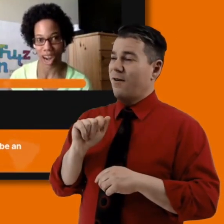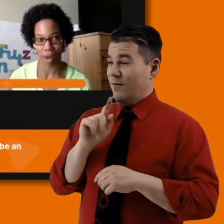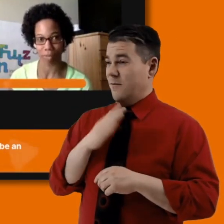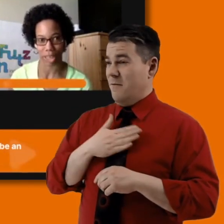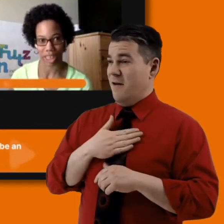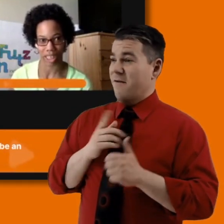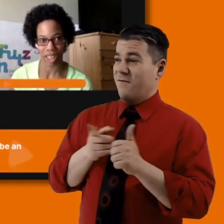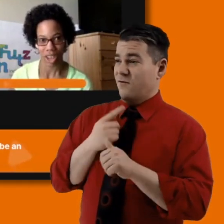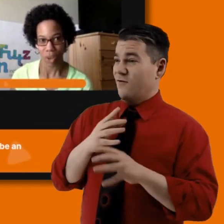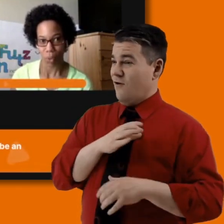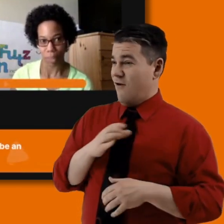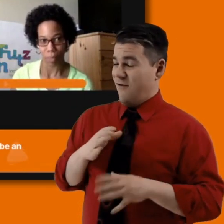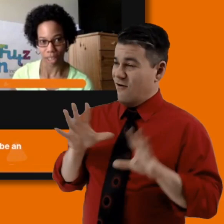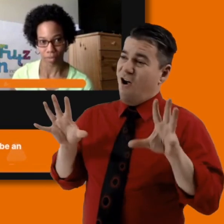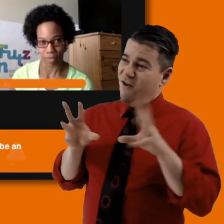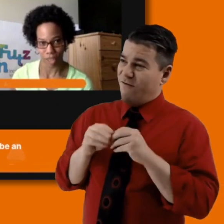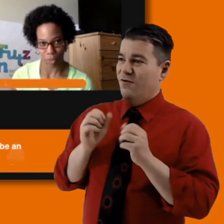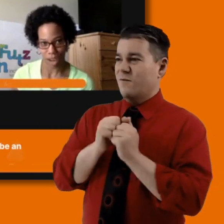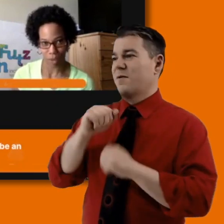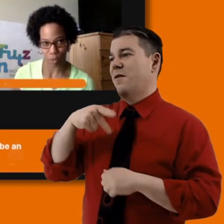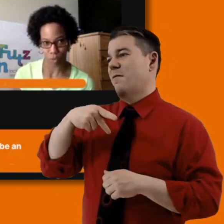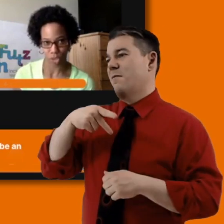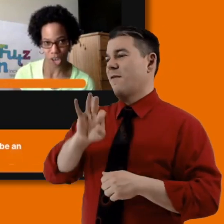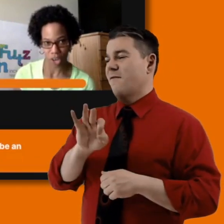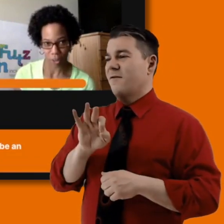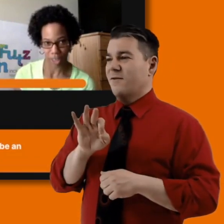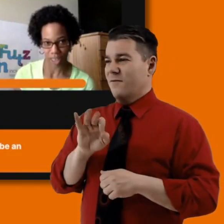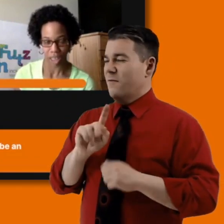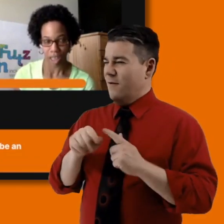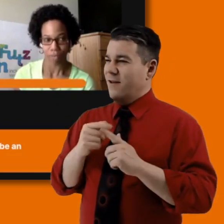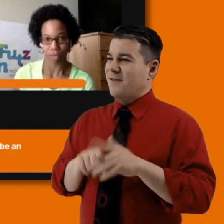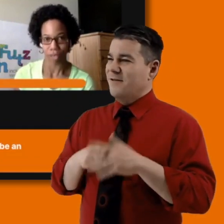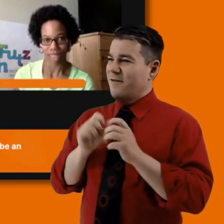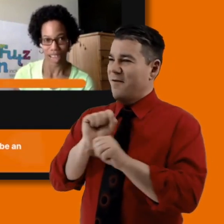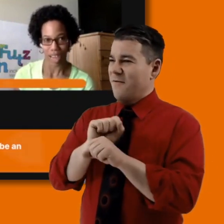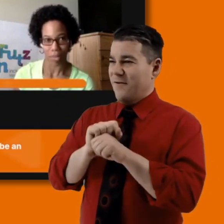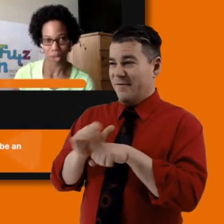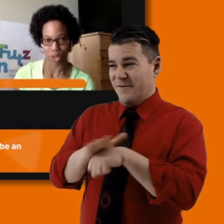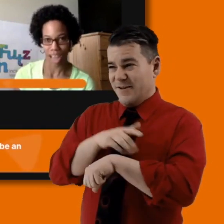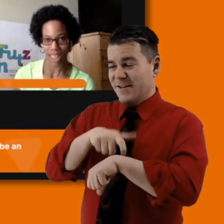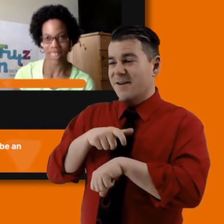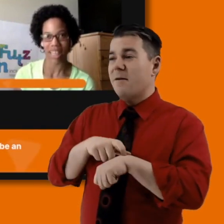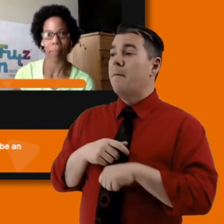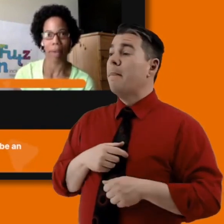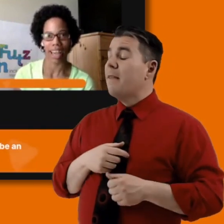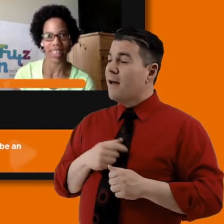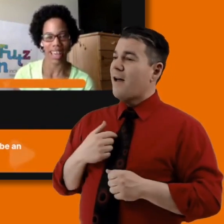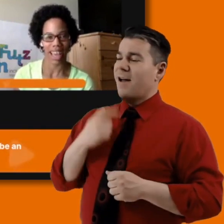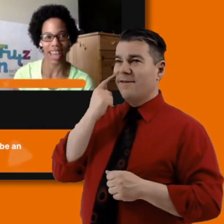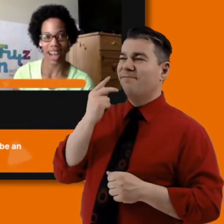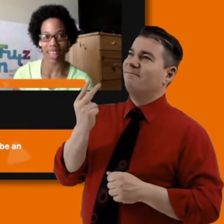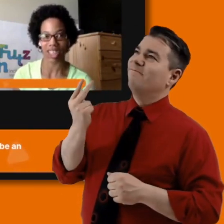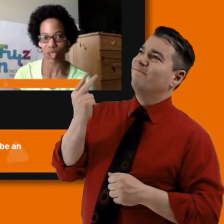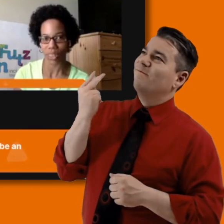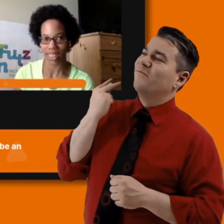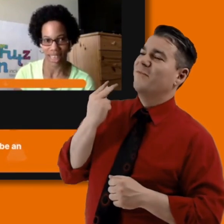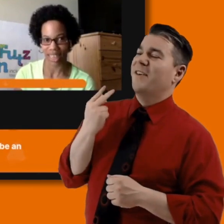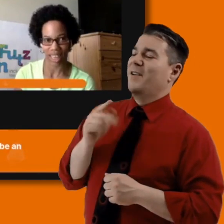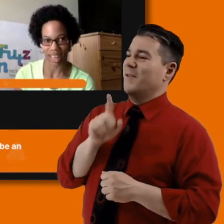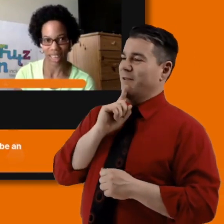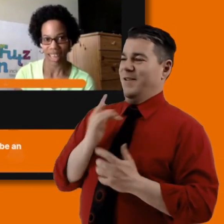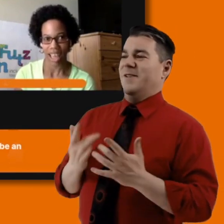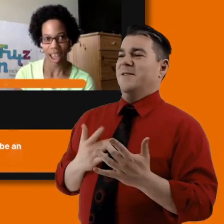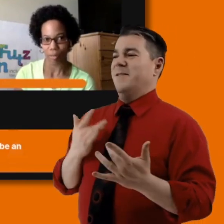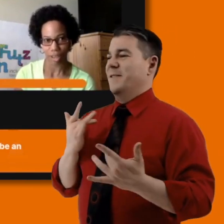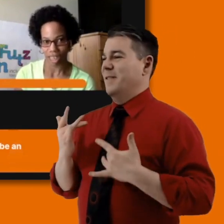first conference with Pumpkin Fest when I started working full time. So I just think back to that and I get so